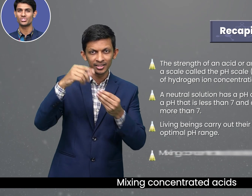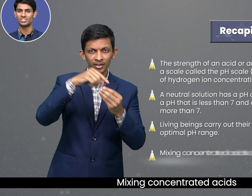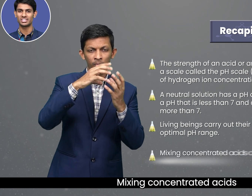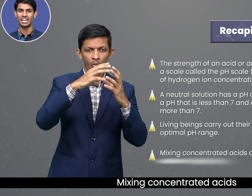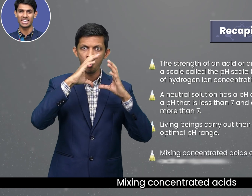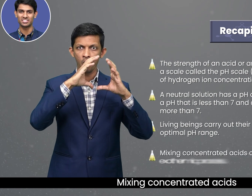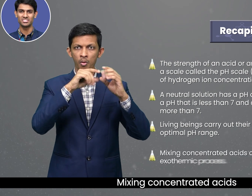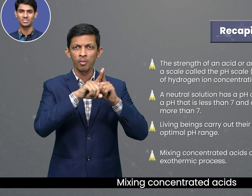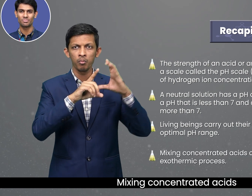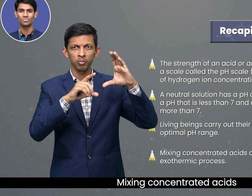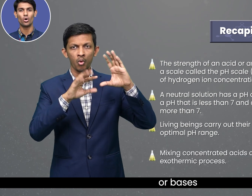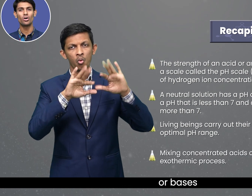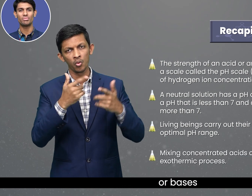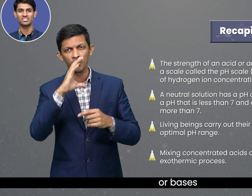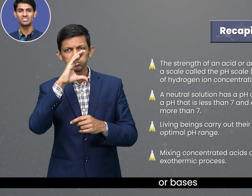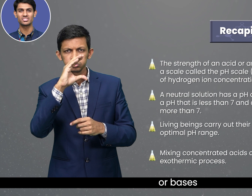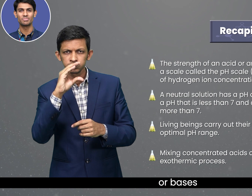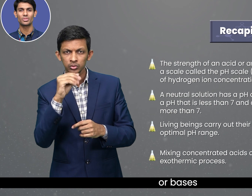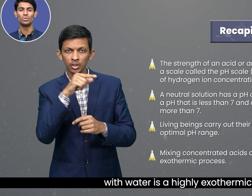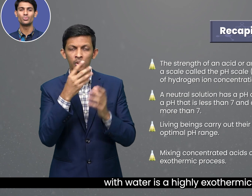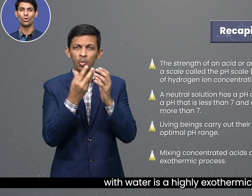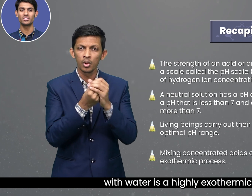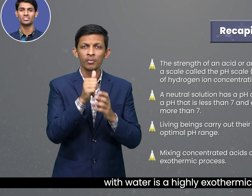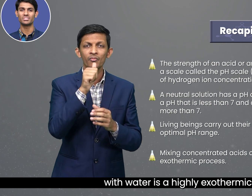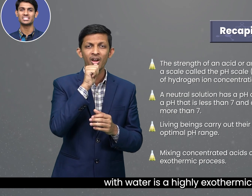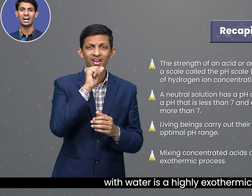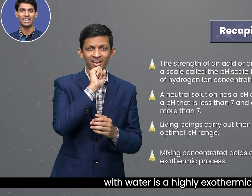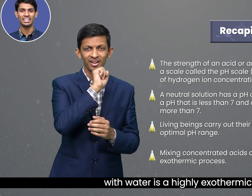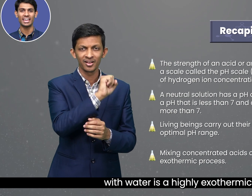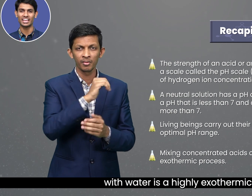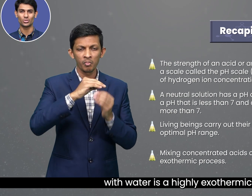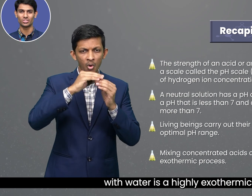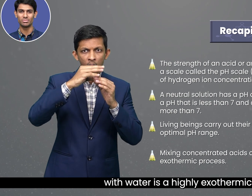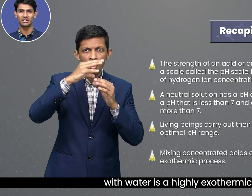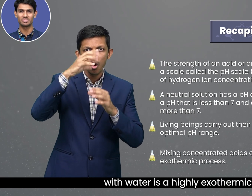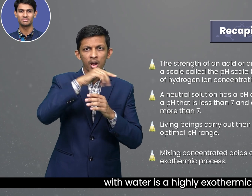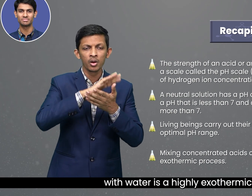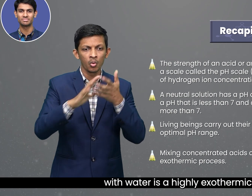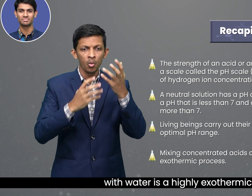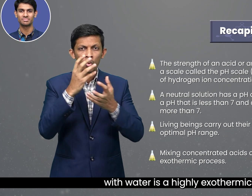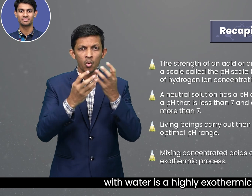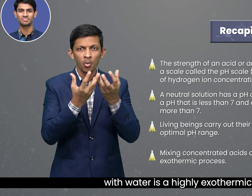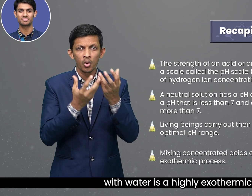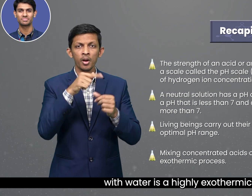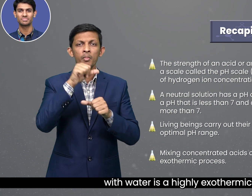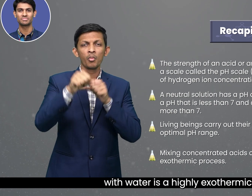Mixing concentrated acids or bases with water is a highly exothermic